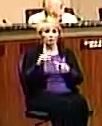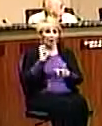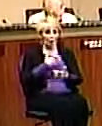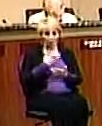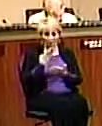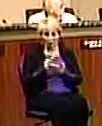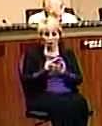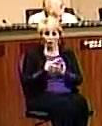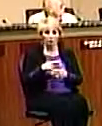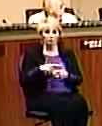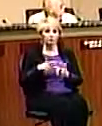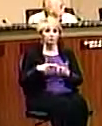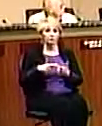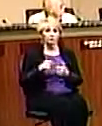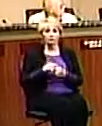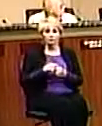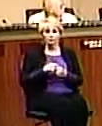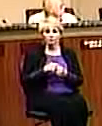budget.